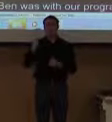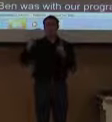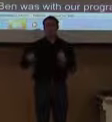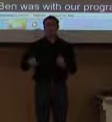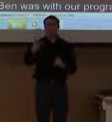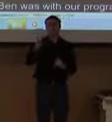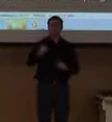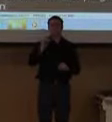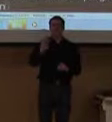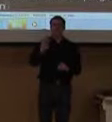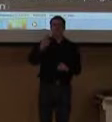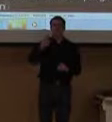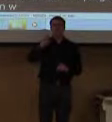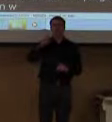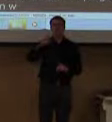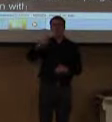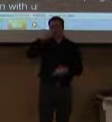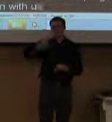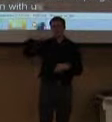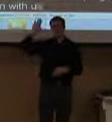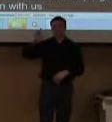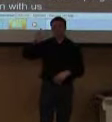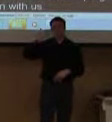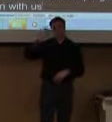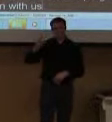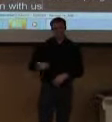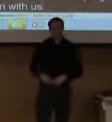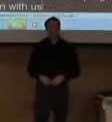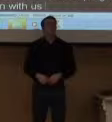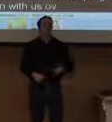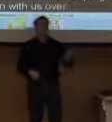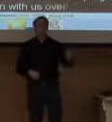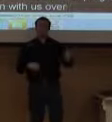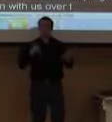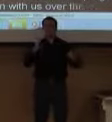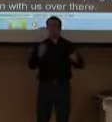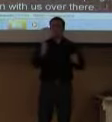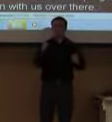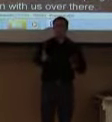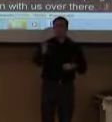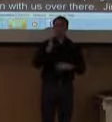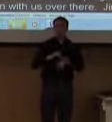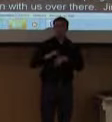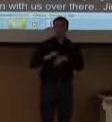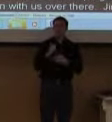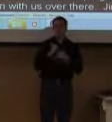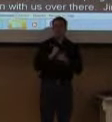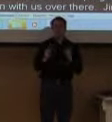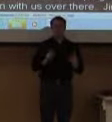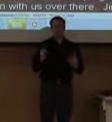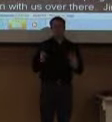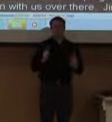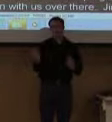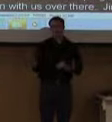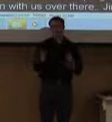is Jim McCarthy. Jim, say hi. So Jim will be available to help people just as